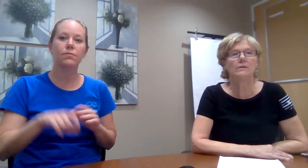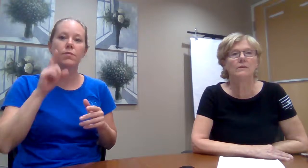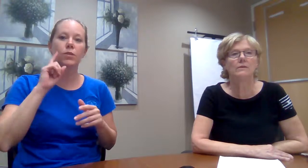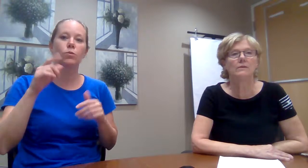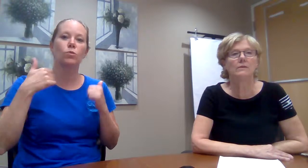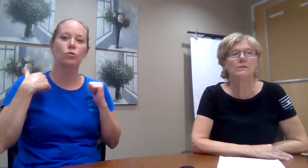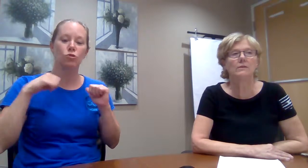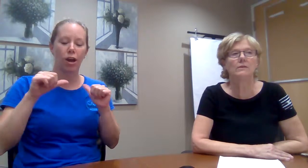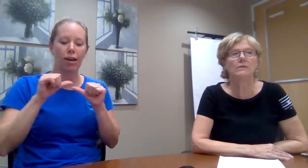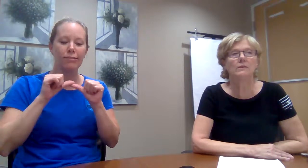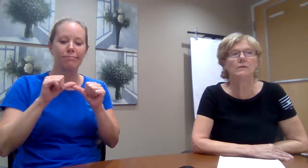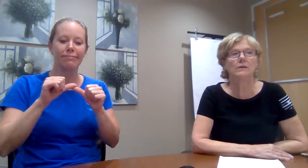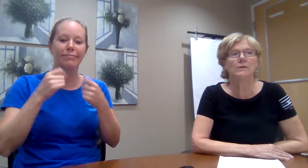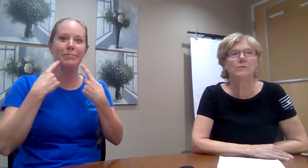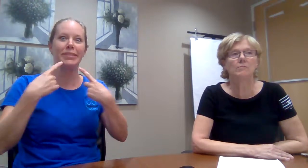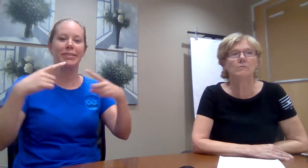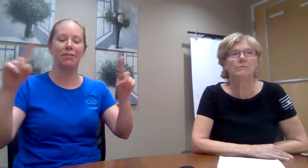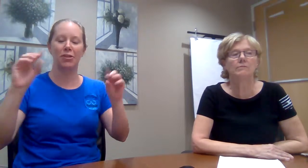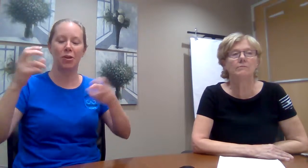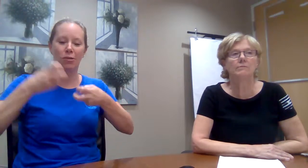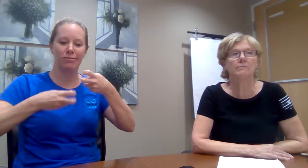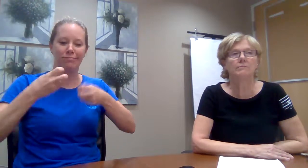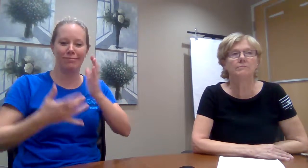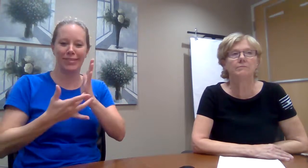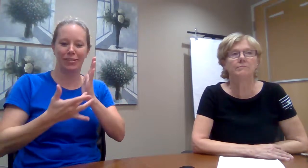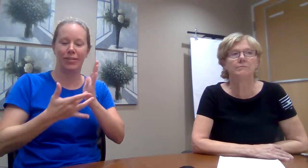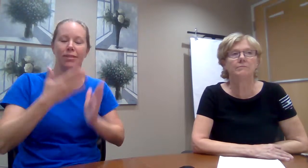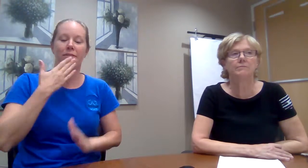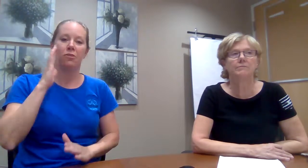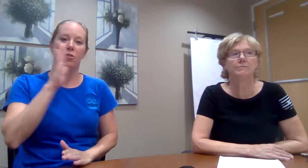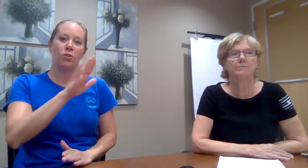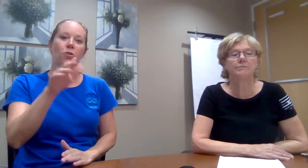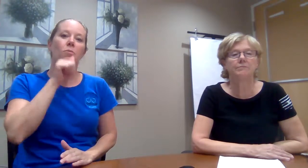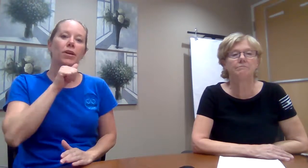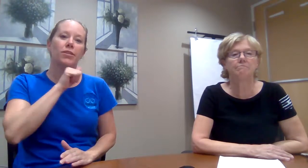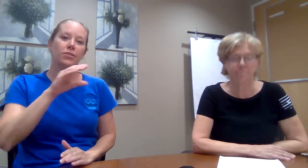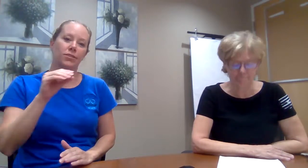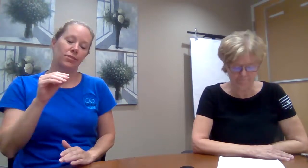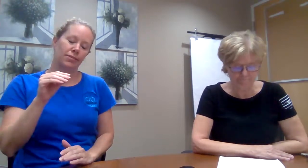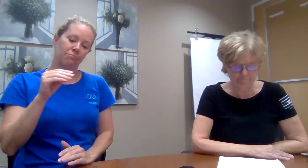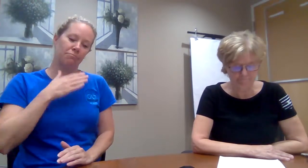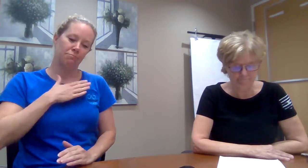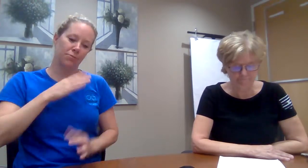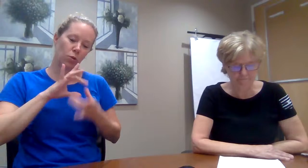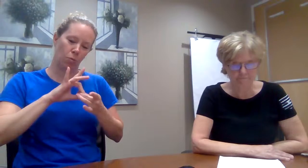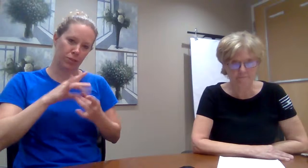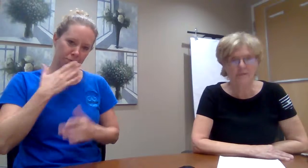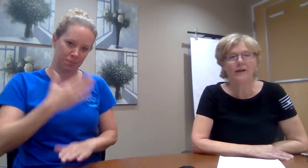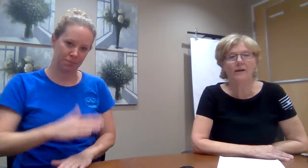without any more difficulties. Thank you for your patience and understanding.